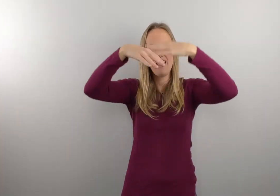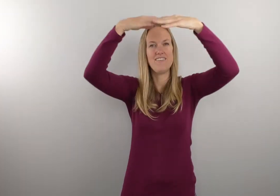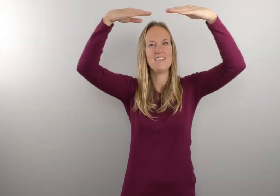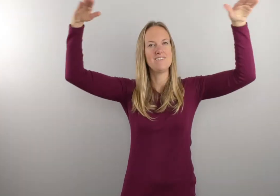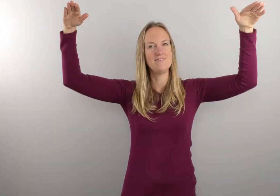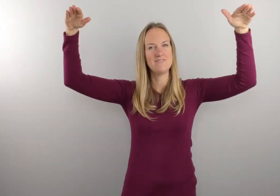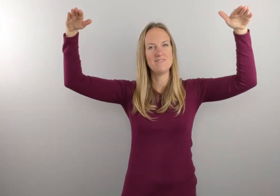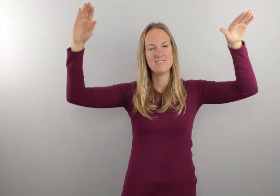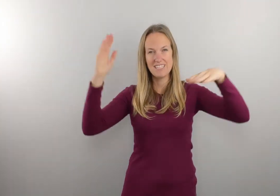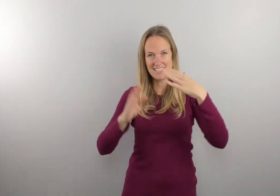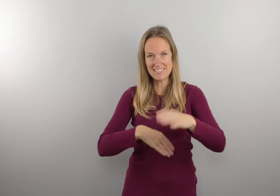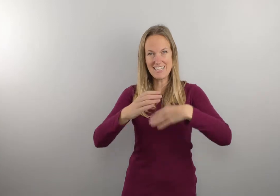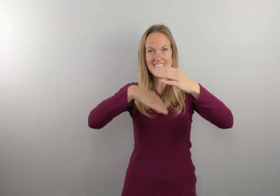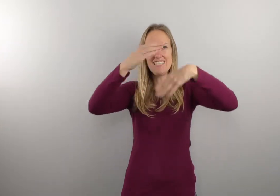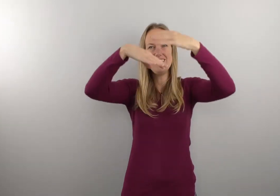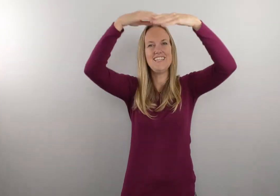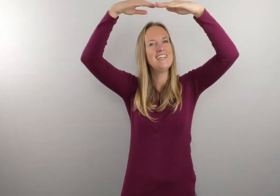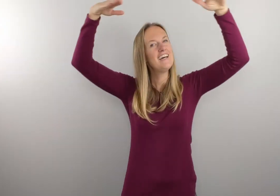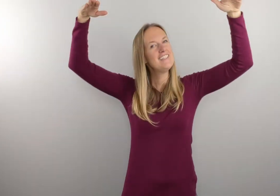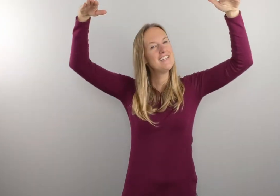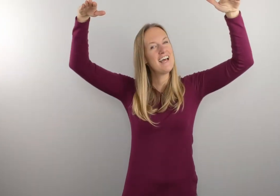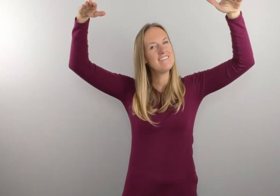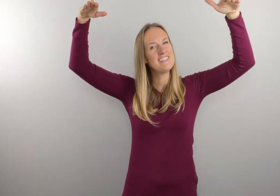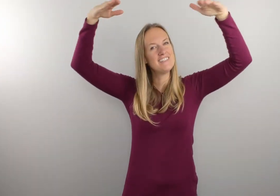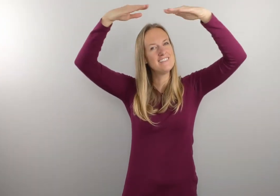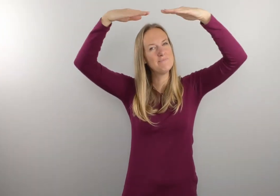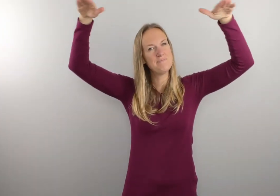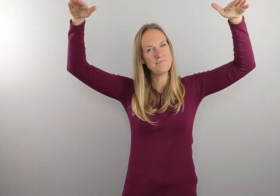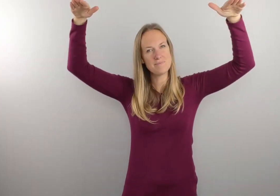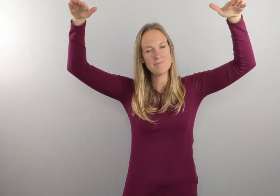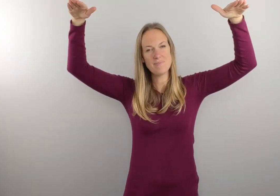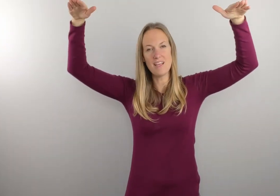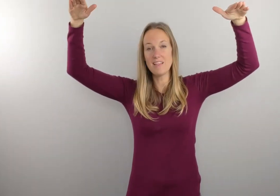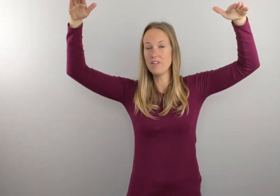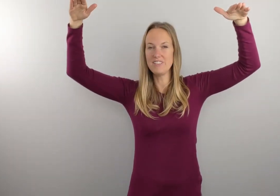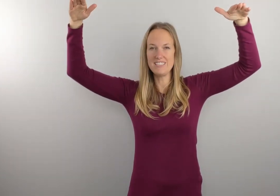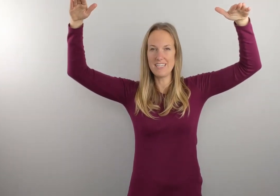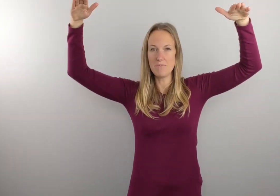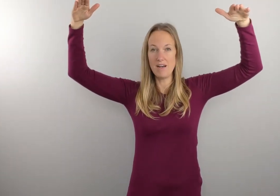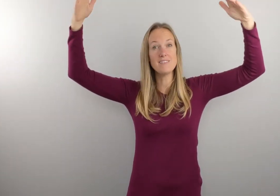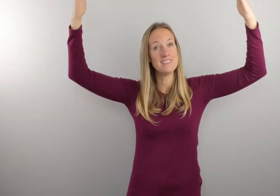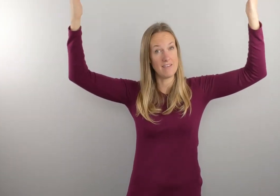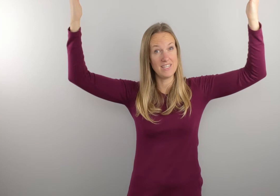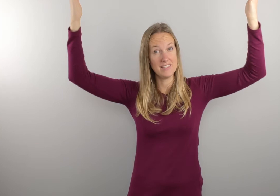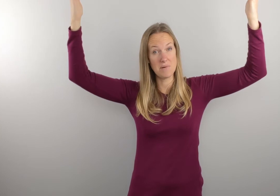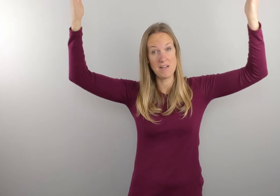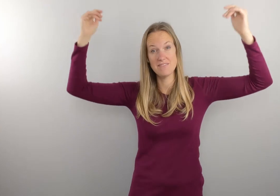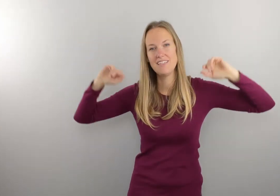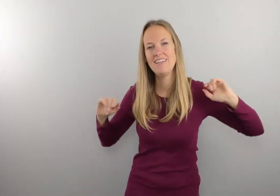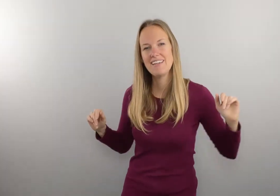Heaven. It's like the ascension and then heaven. And then we don't need to sign above because heaven is above. Okay,